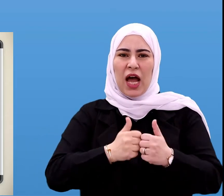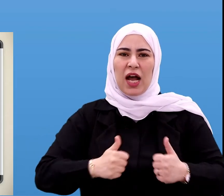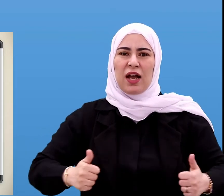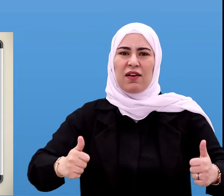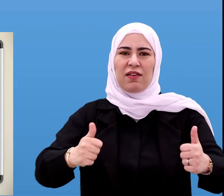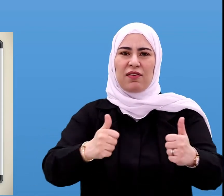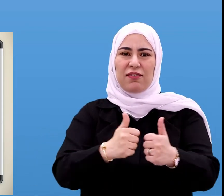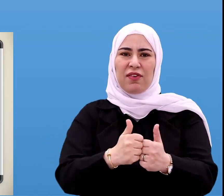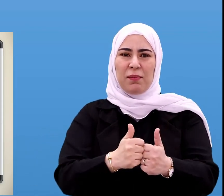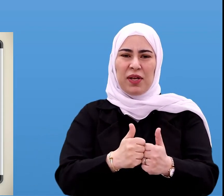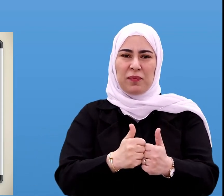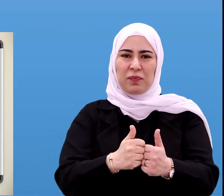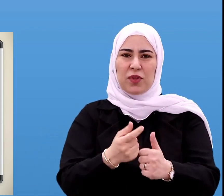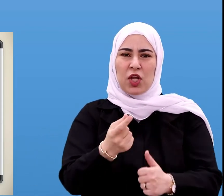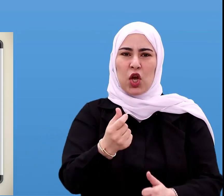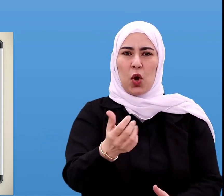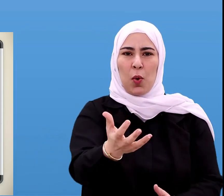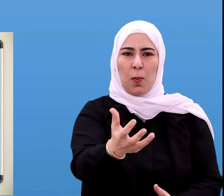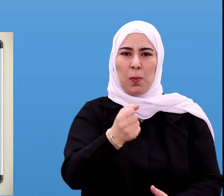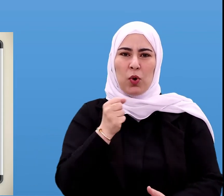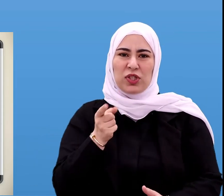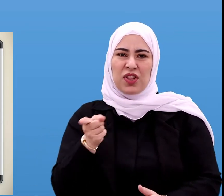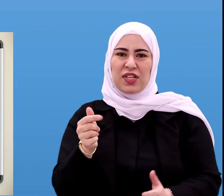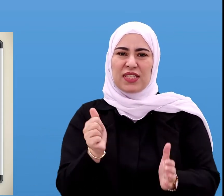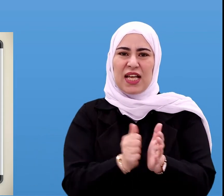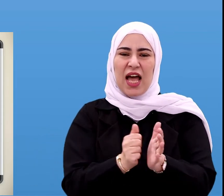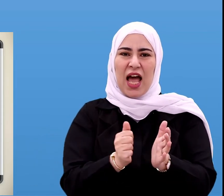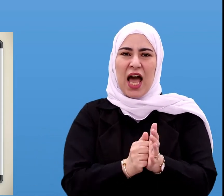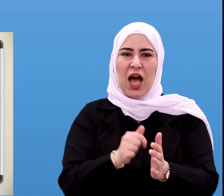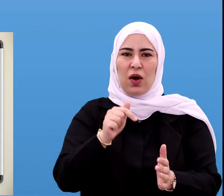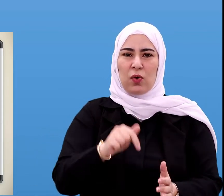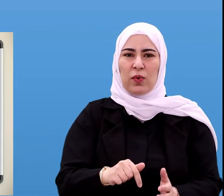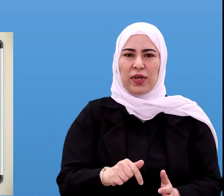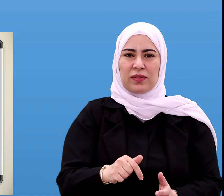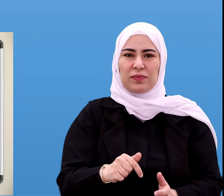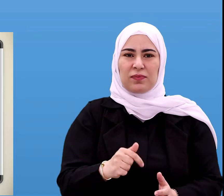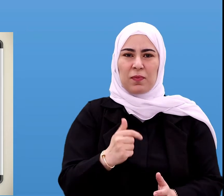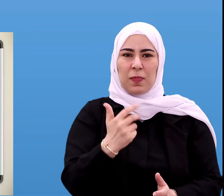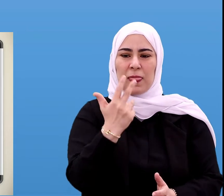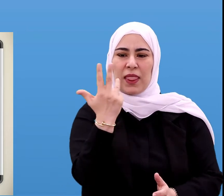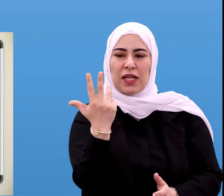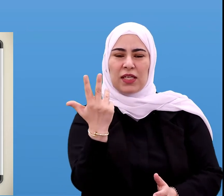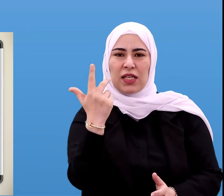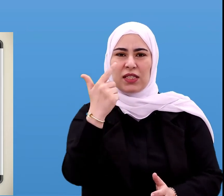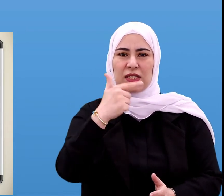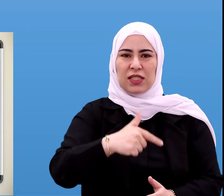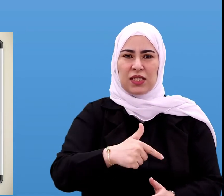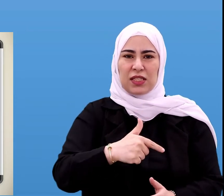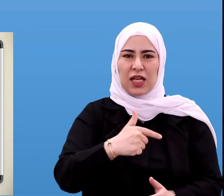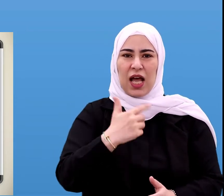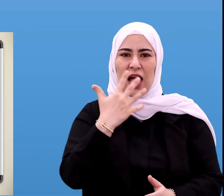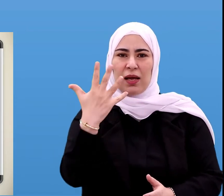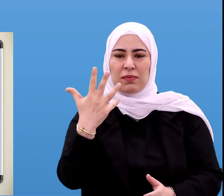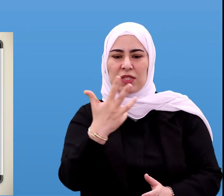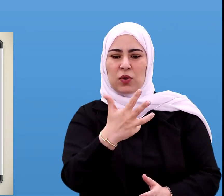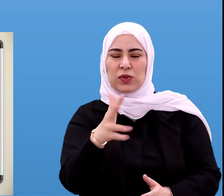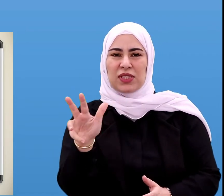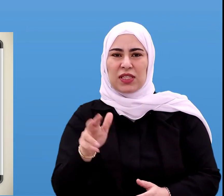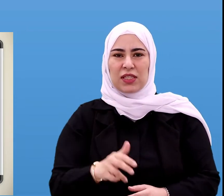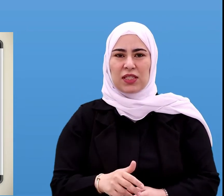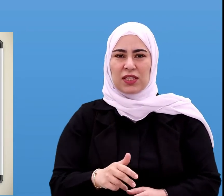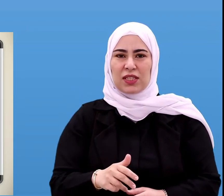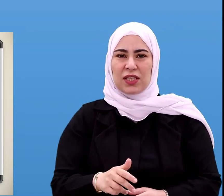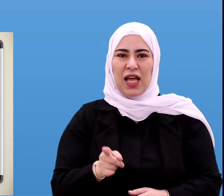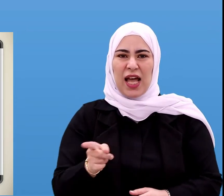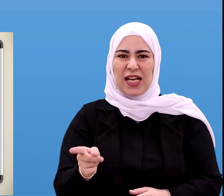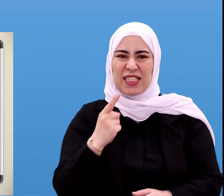house in 1995. Now you will think, is this date in the future, the present